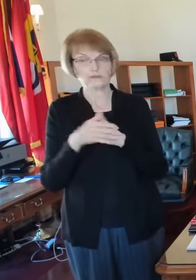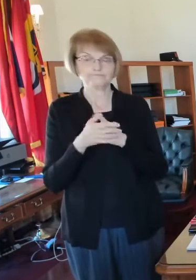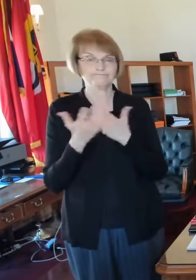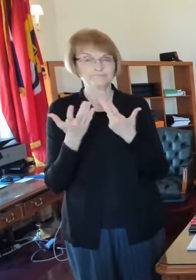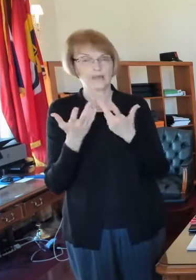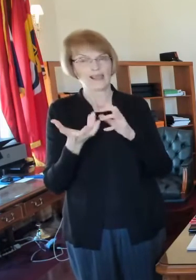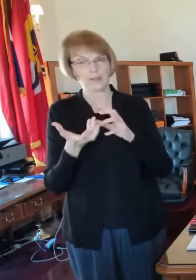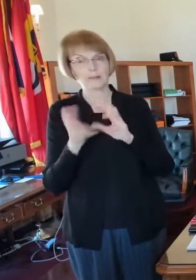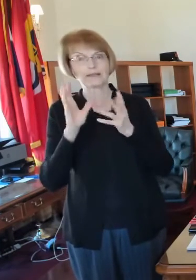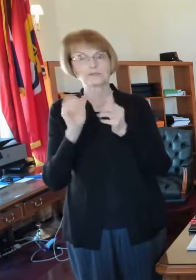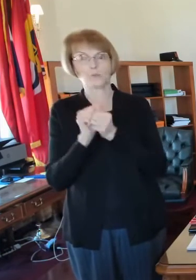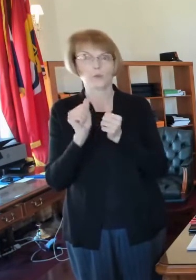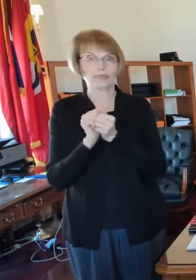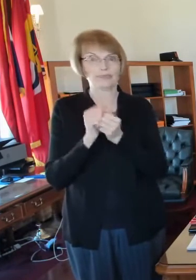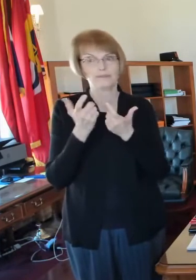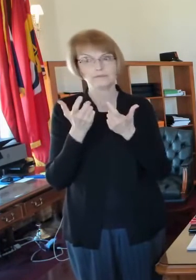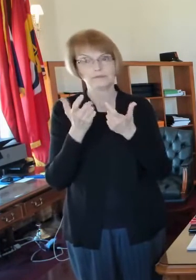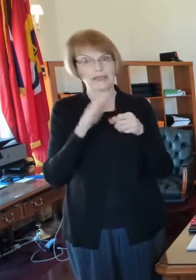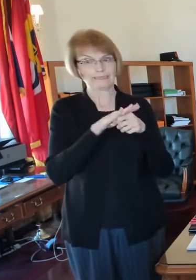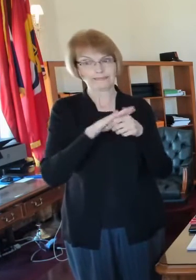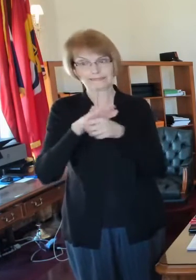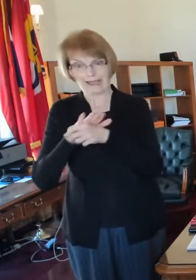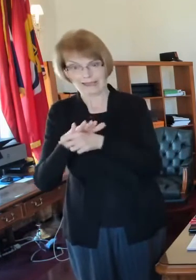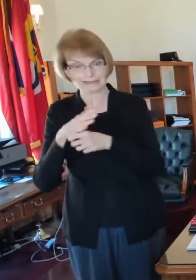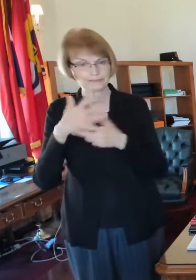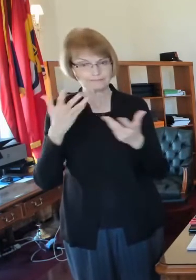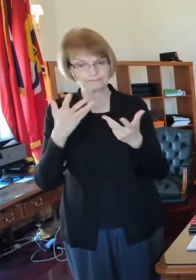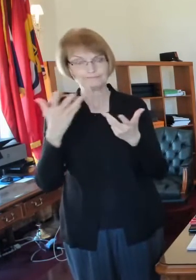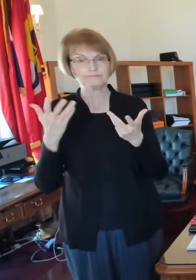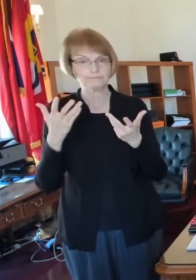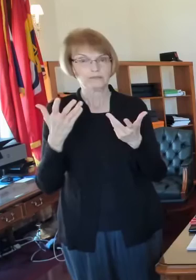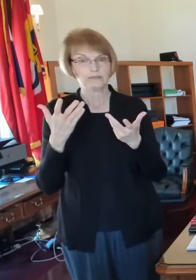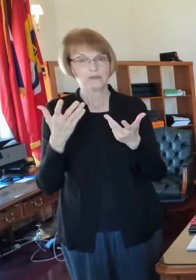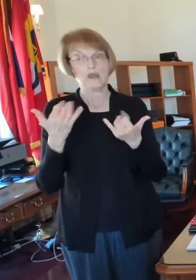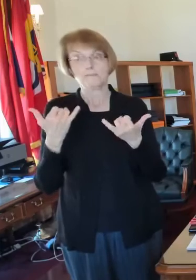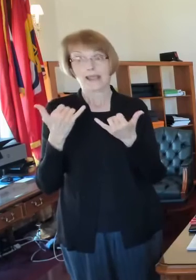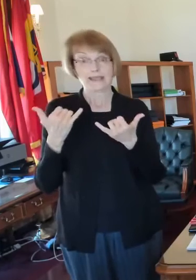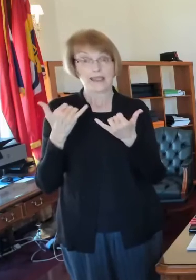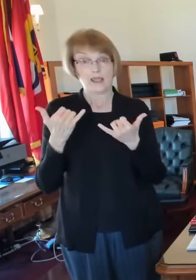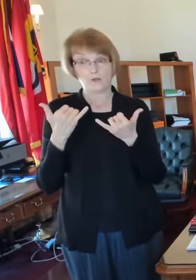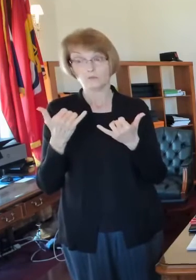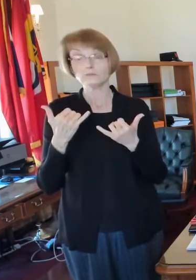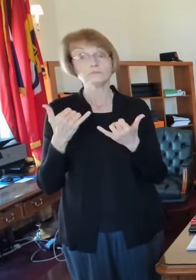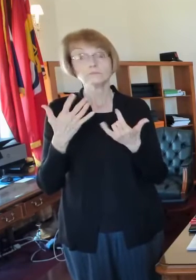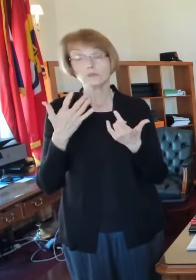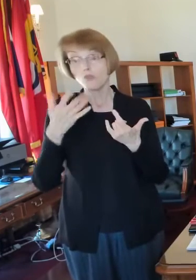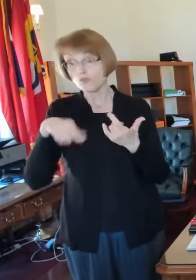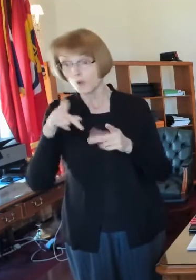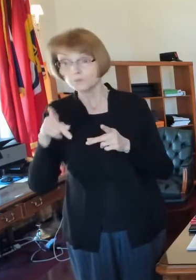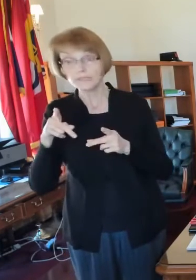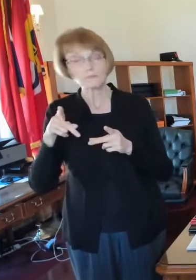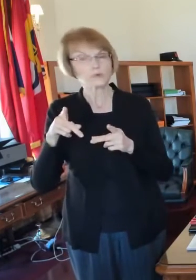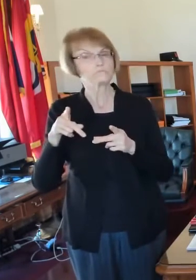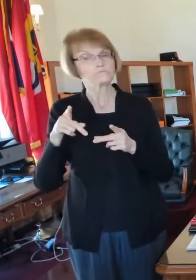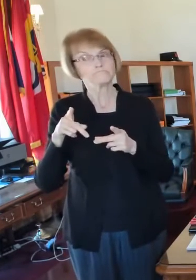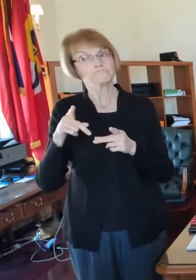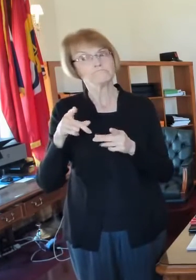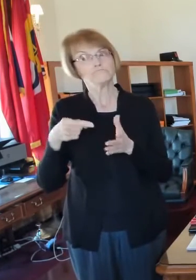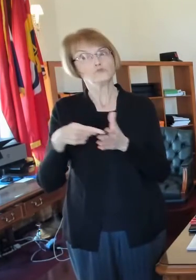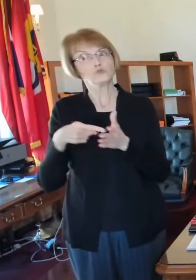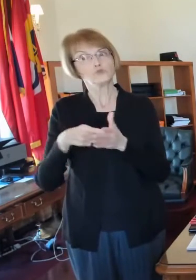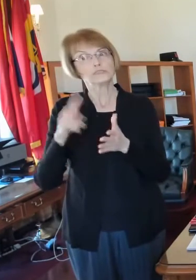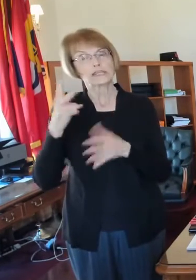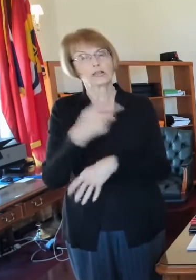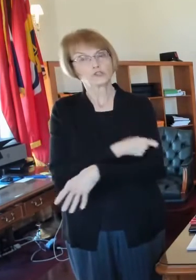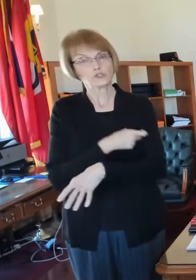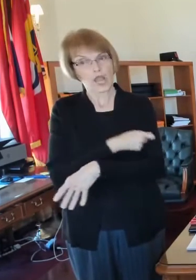mix up with the venues. And so everyone by now who's getting a second shot on Saturday should